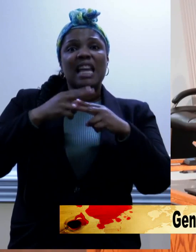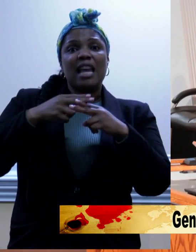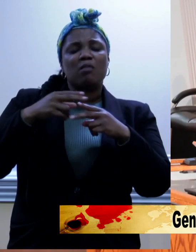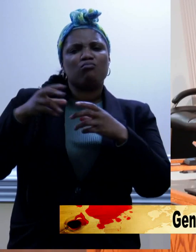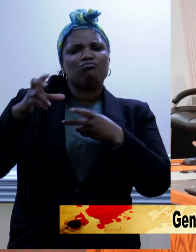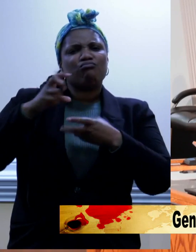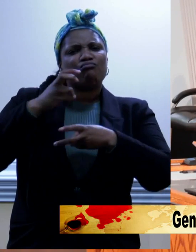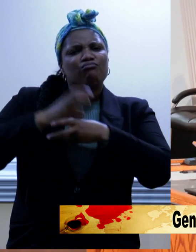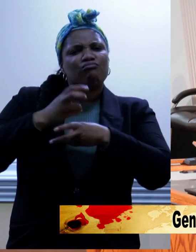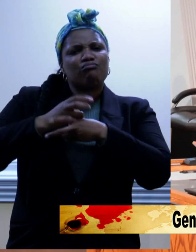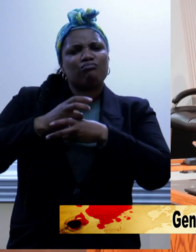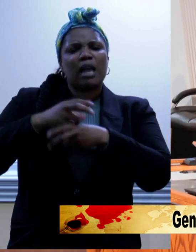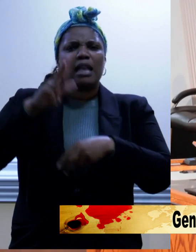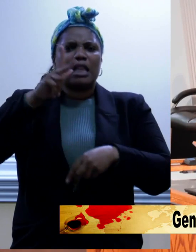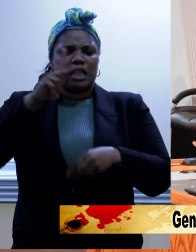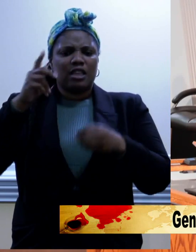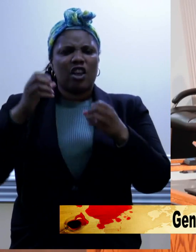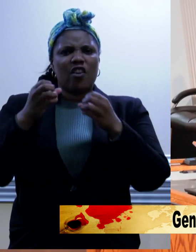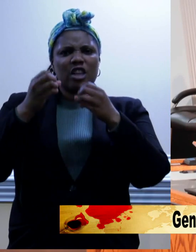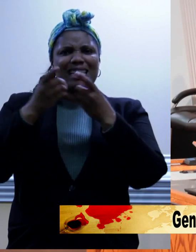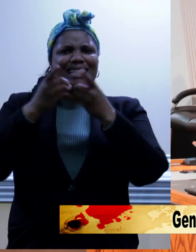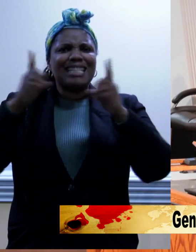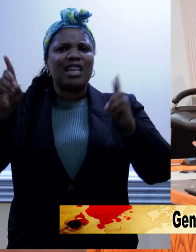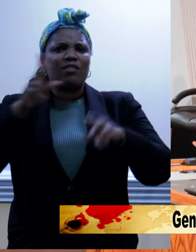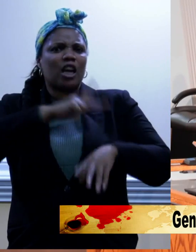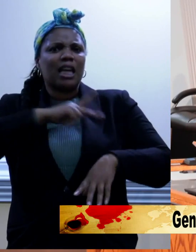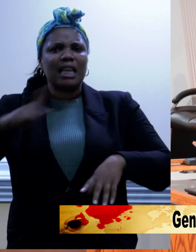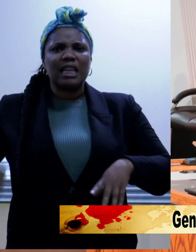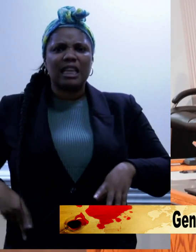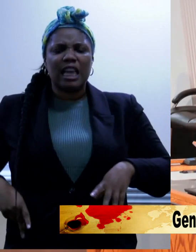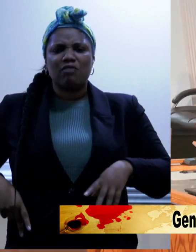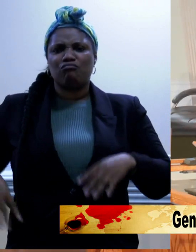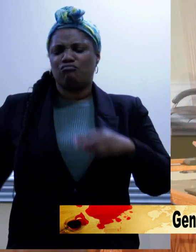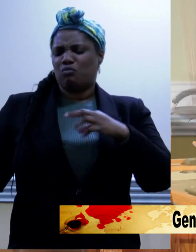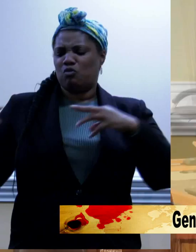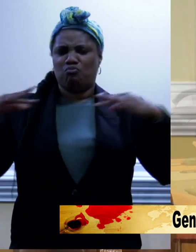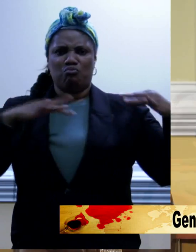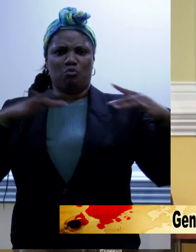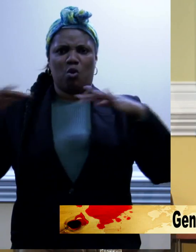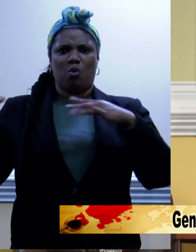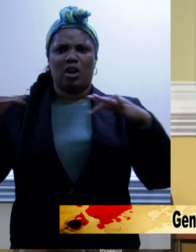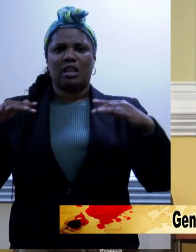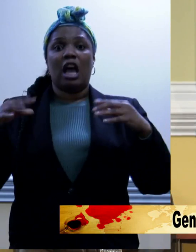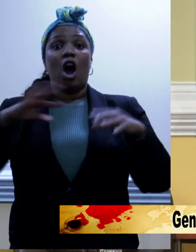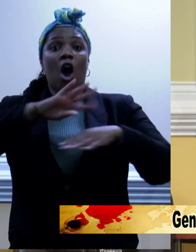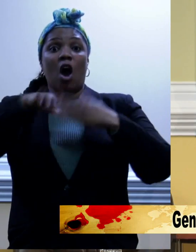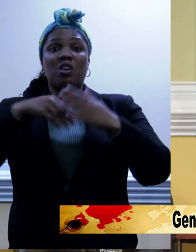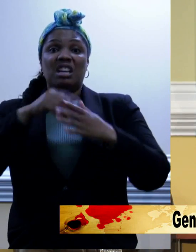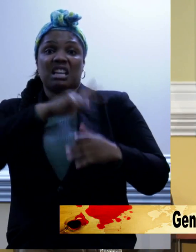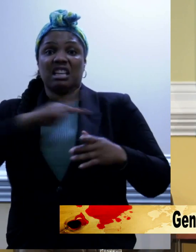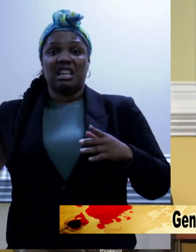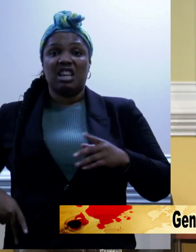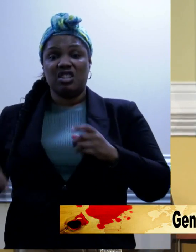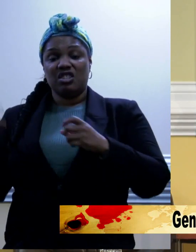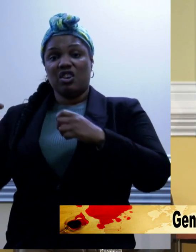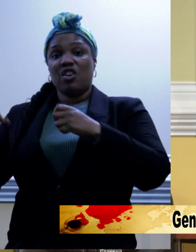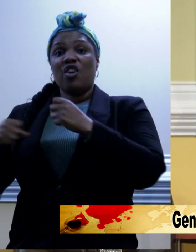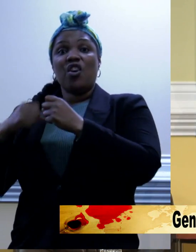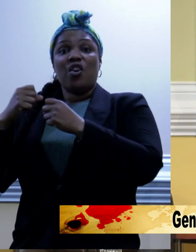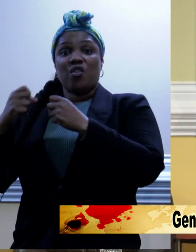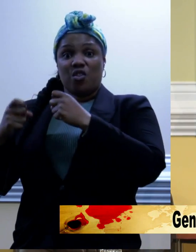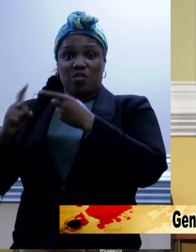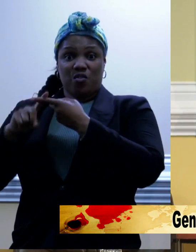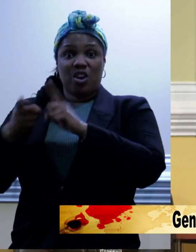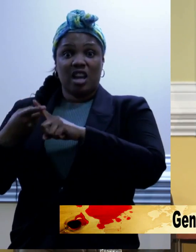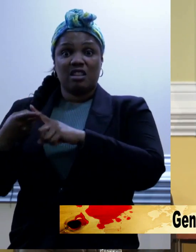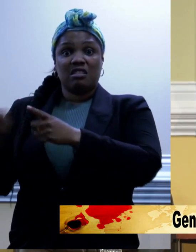of Zeboim, and the king of Bela, which is Zoar. Now, you got this king with all his allies come down there and made war against Sodom and Gomorrah and